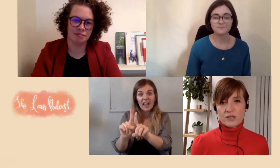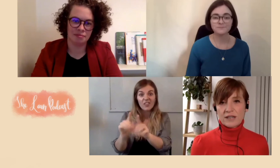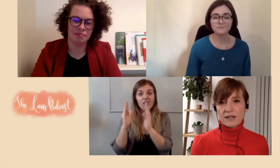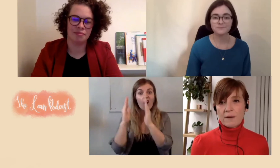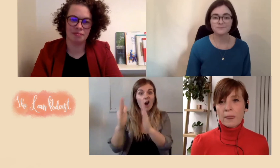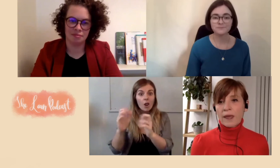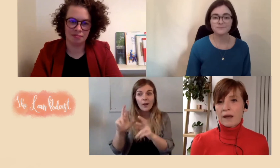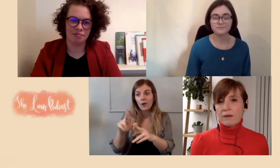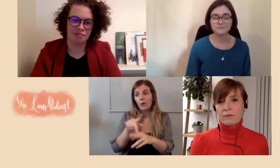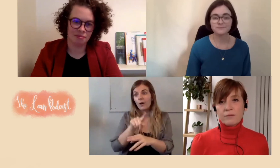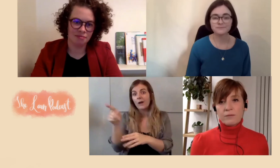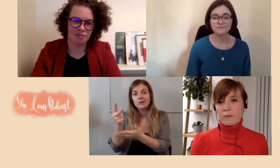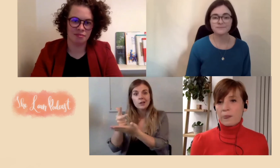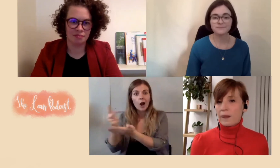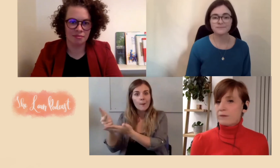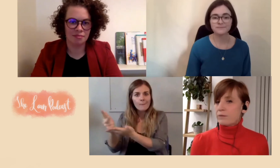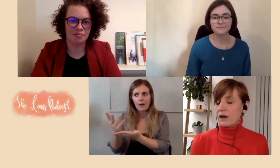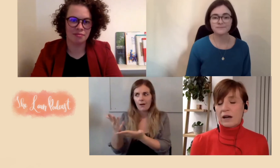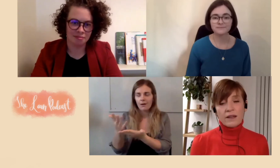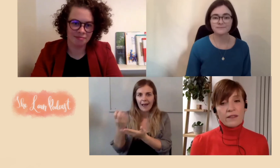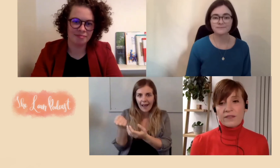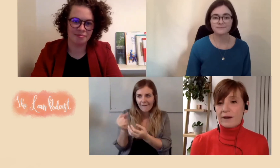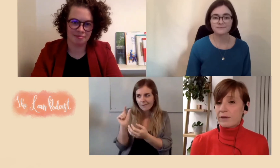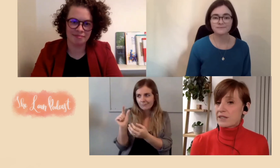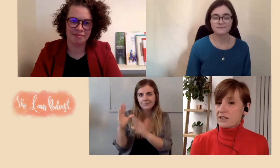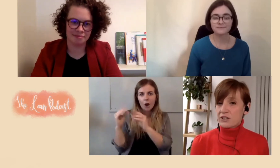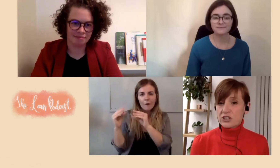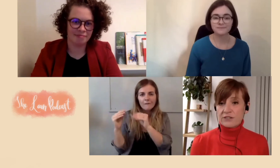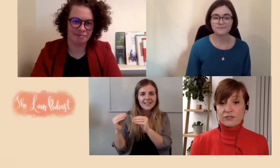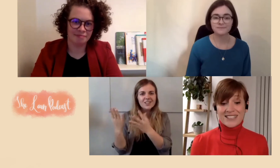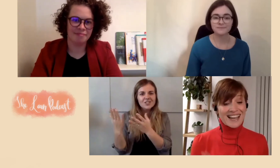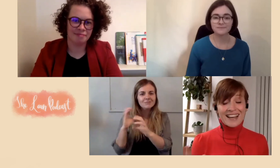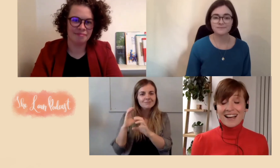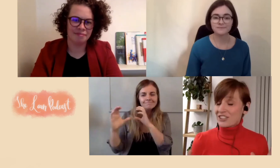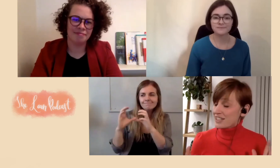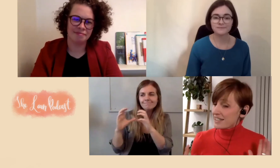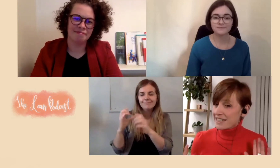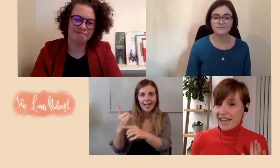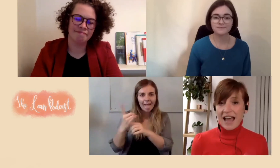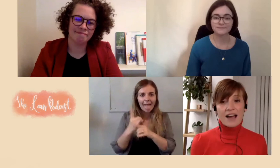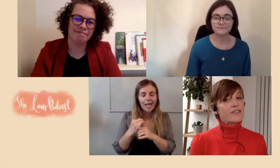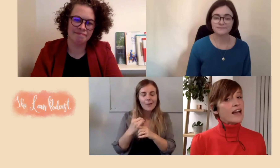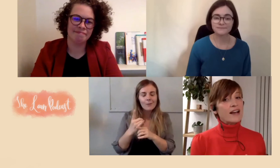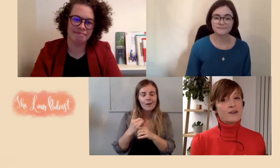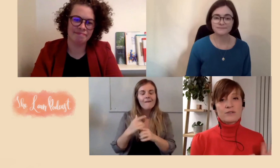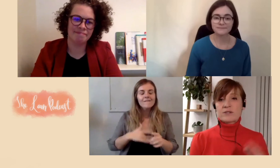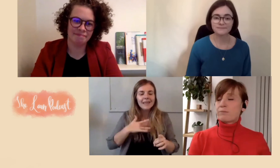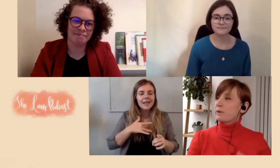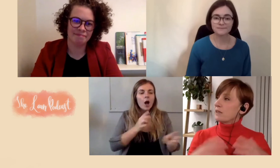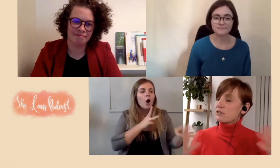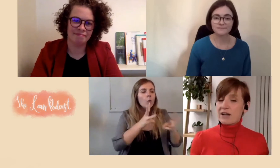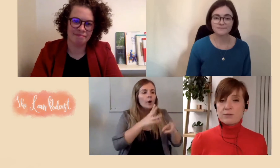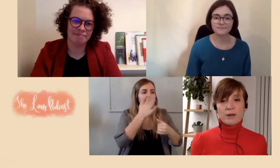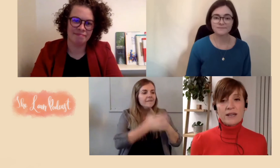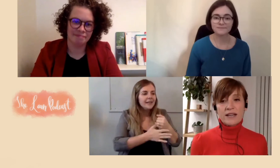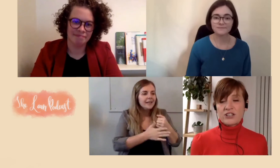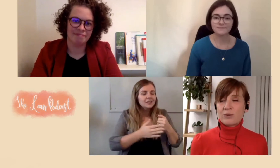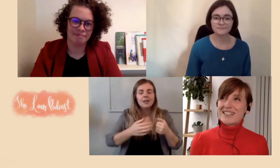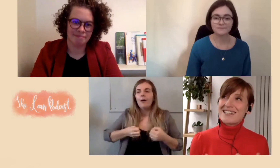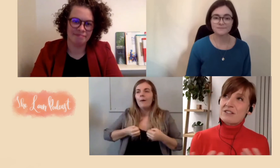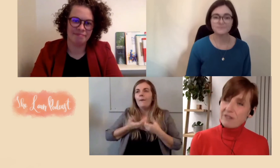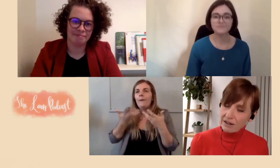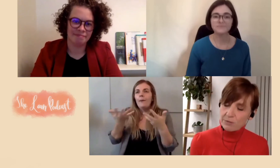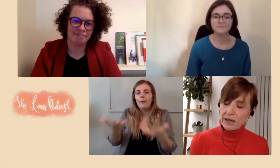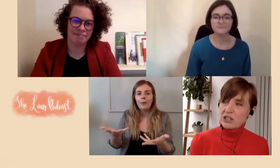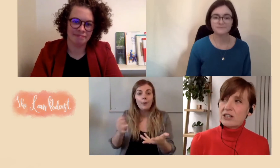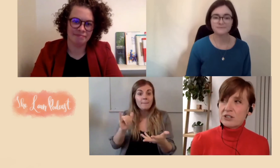move us away from work, maybe discharge some of the emotions that have come up potentially, and then go back